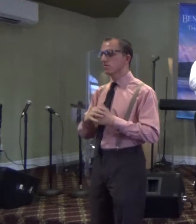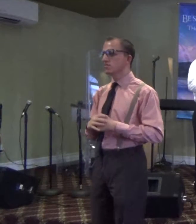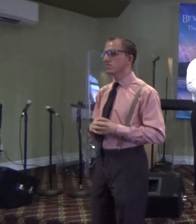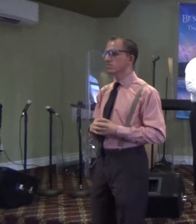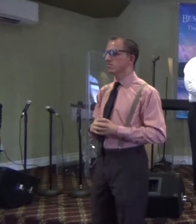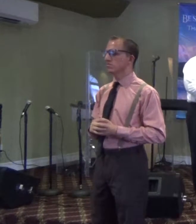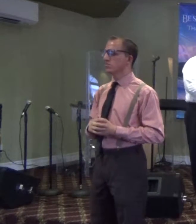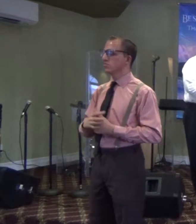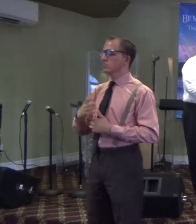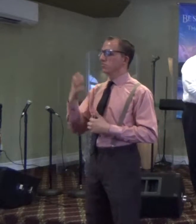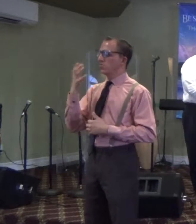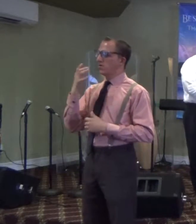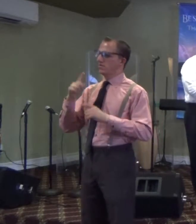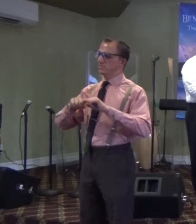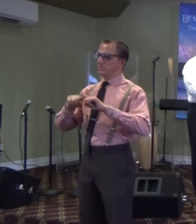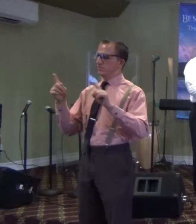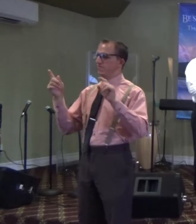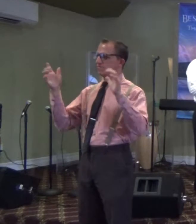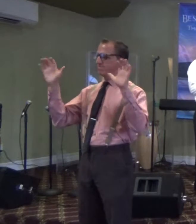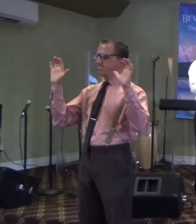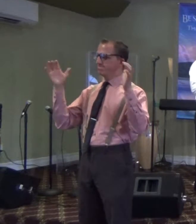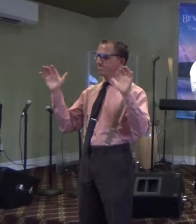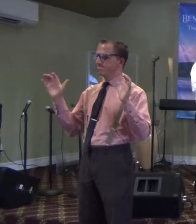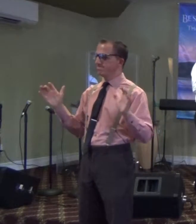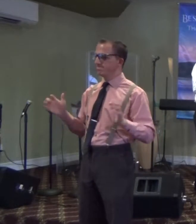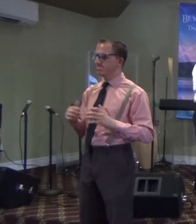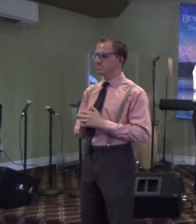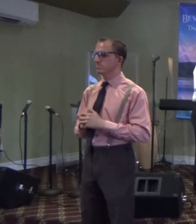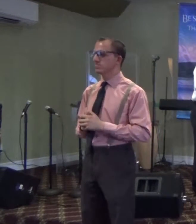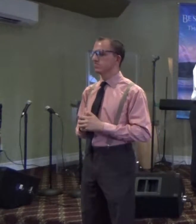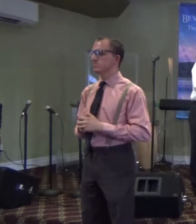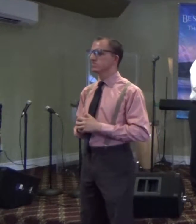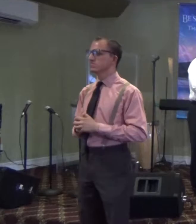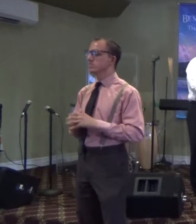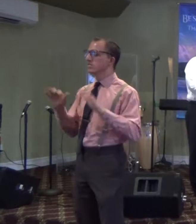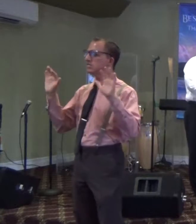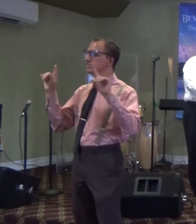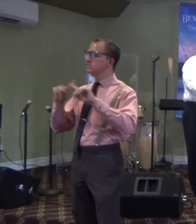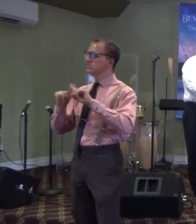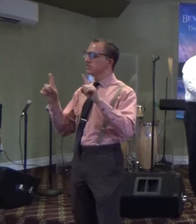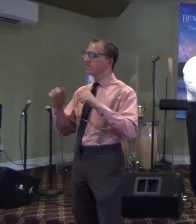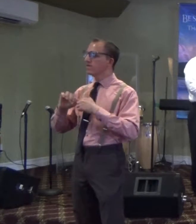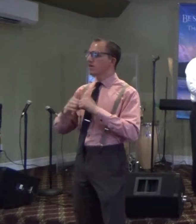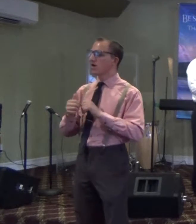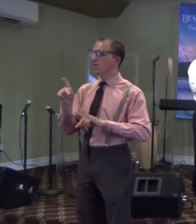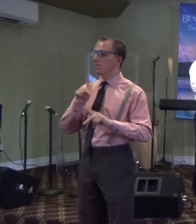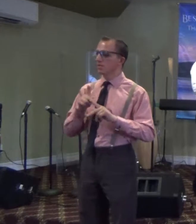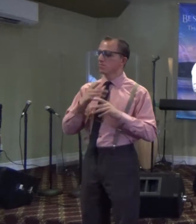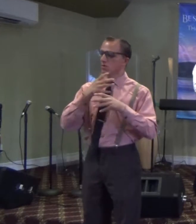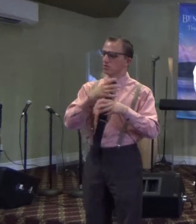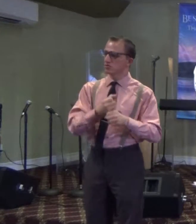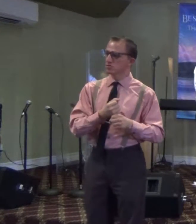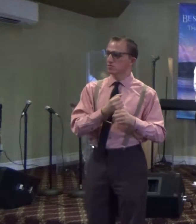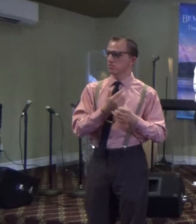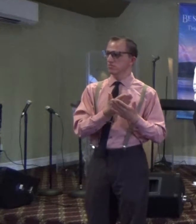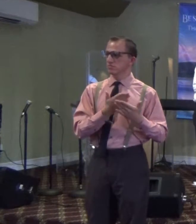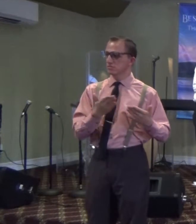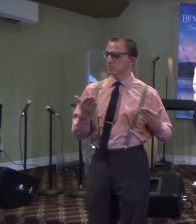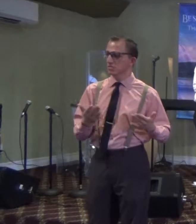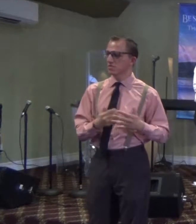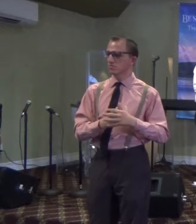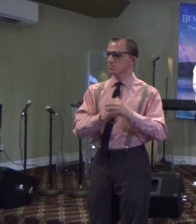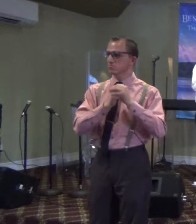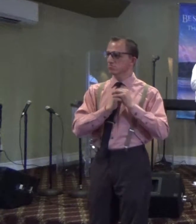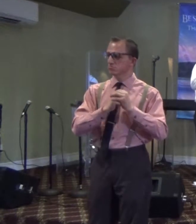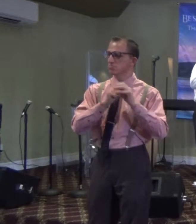Qué diferente How different toma el Hijo de Dios, the Son of God, el cristiano, the